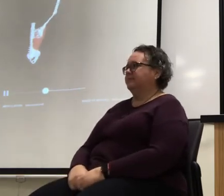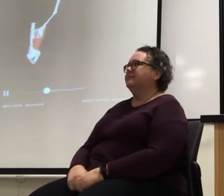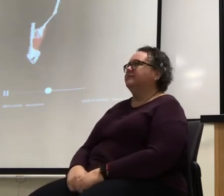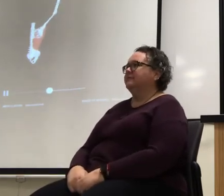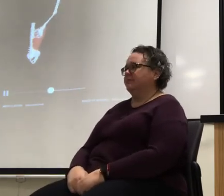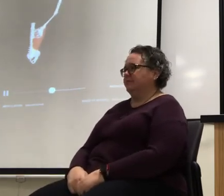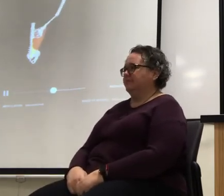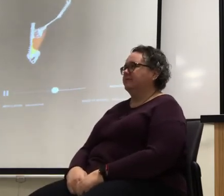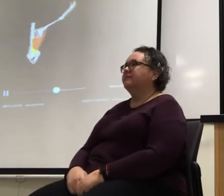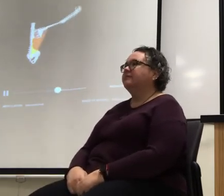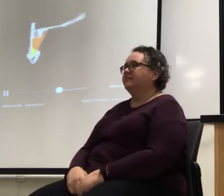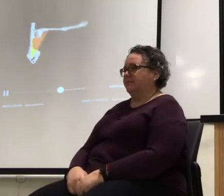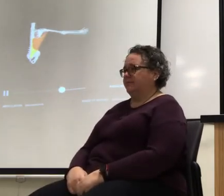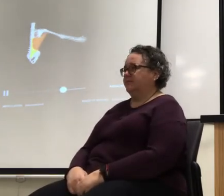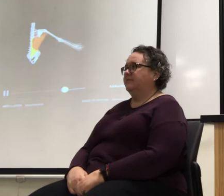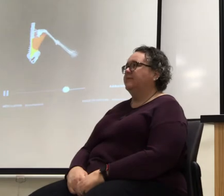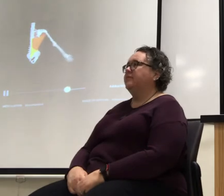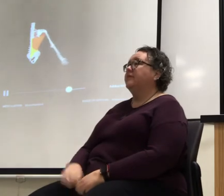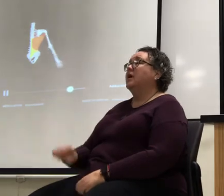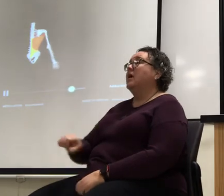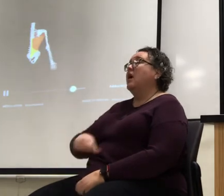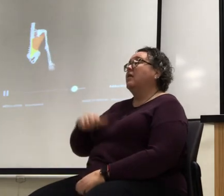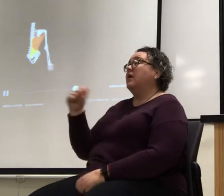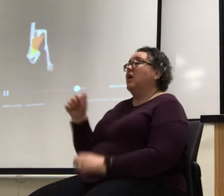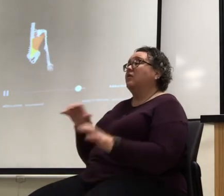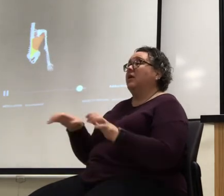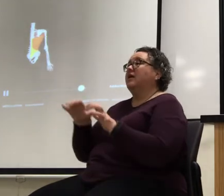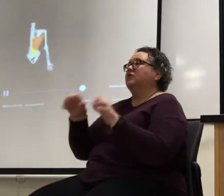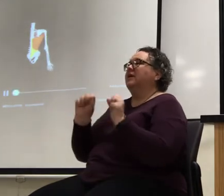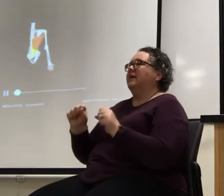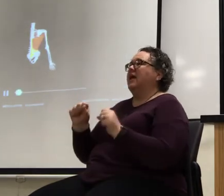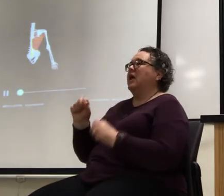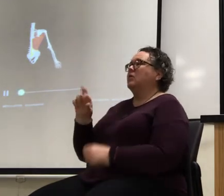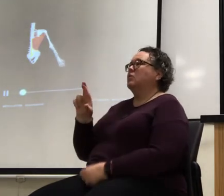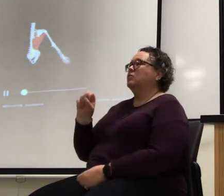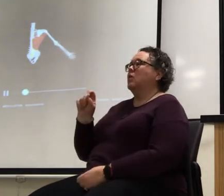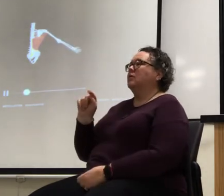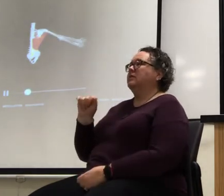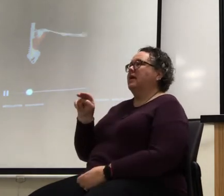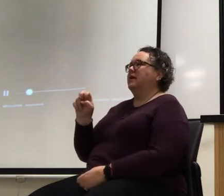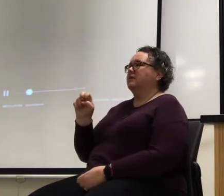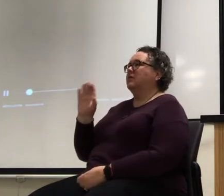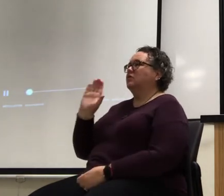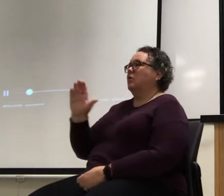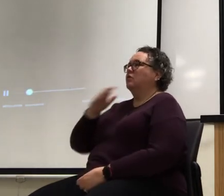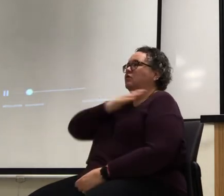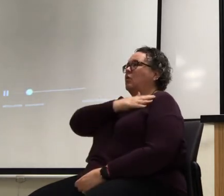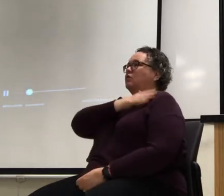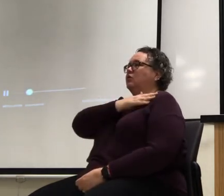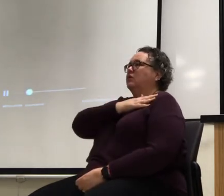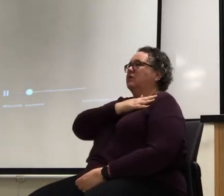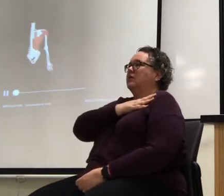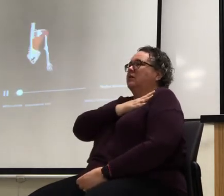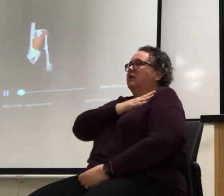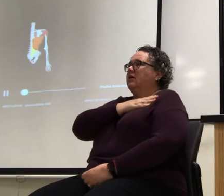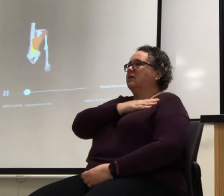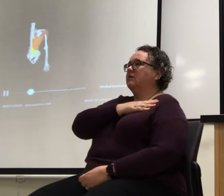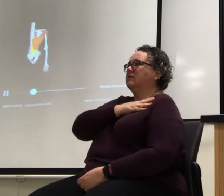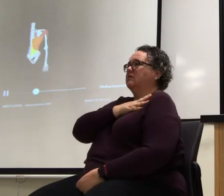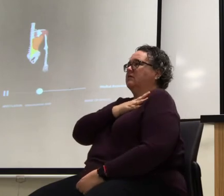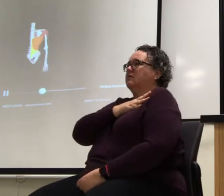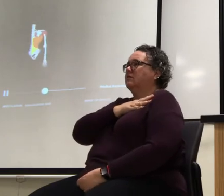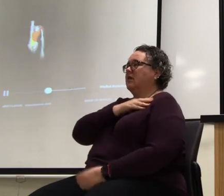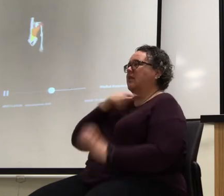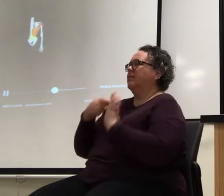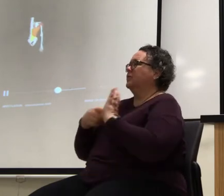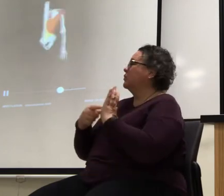Okay. The other action is it can rotate the shoulder. It can medially rotate the shoulder. Let me